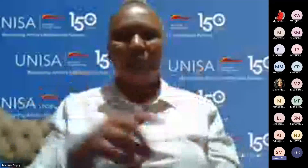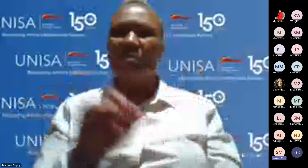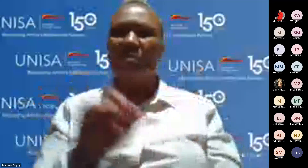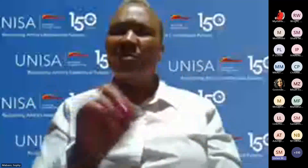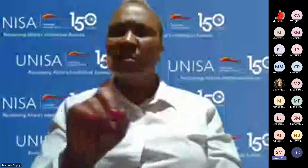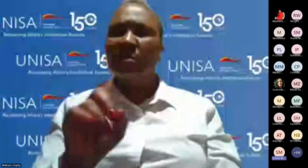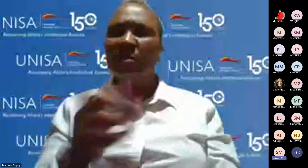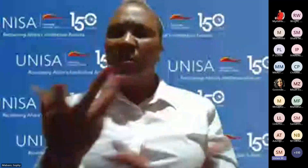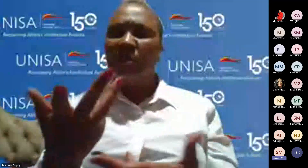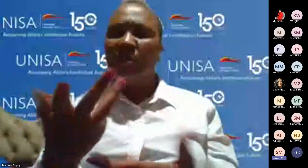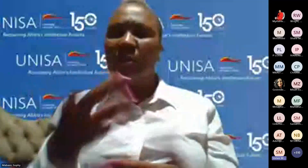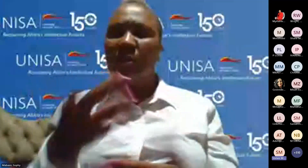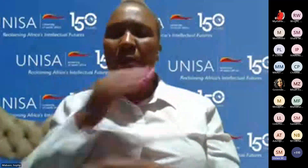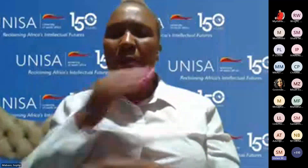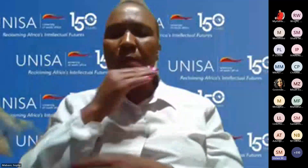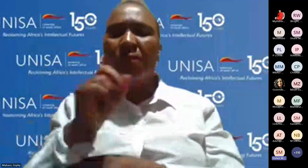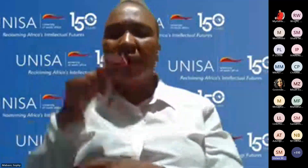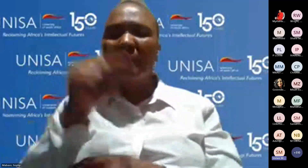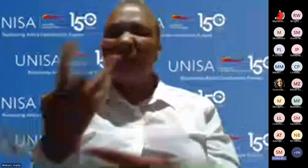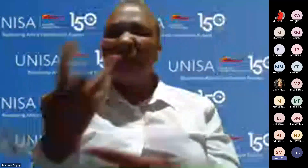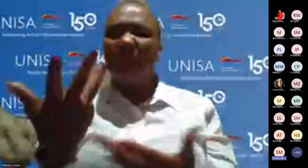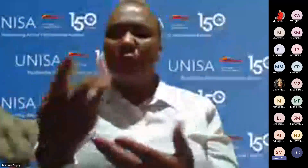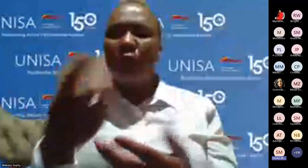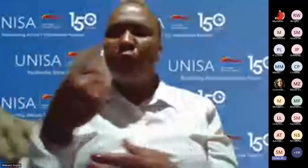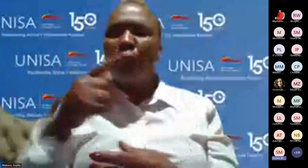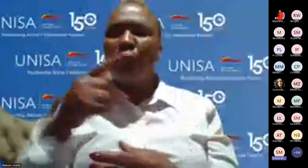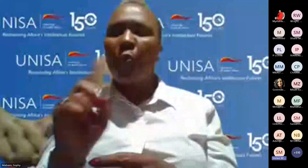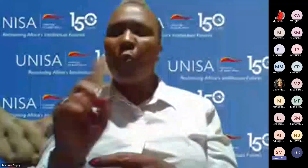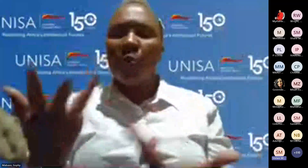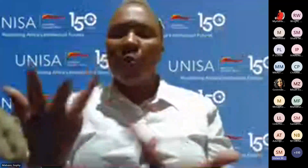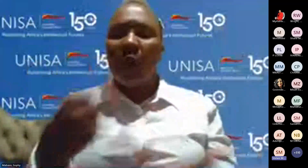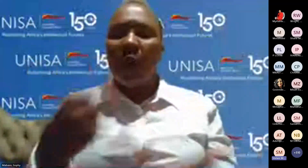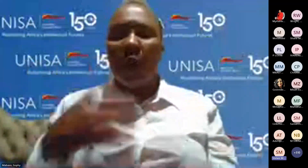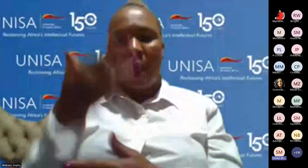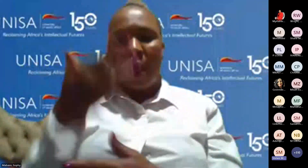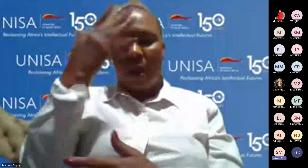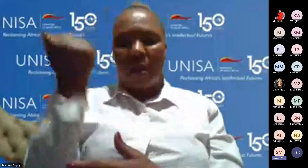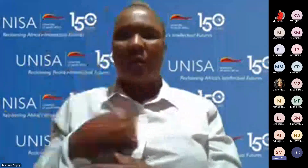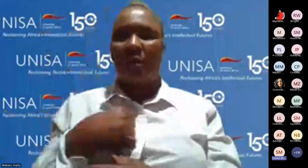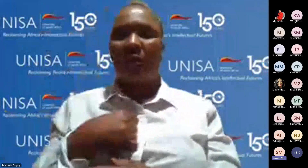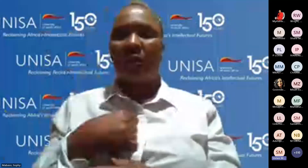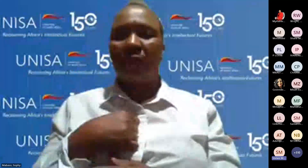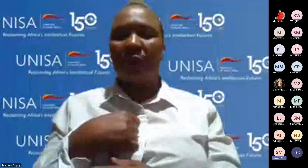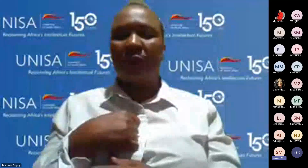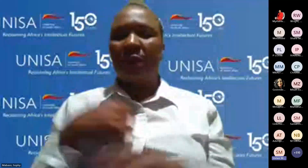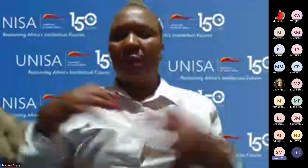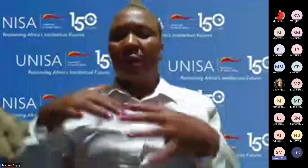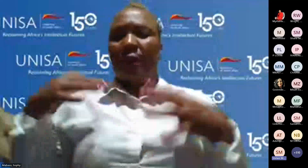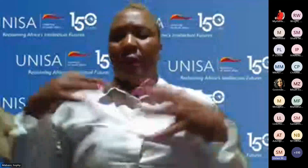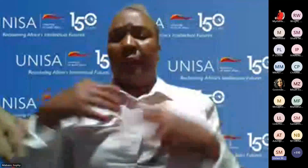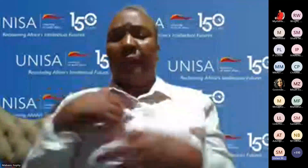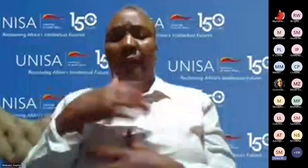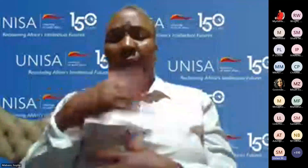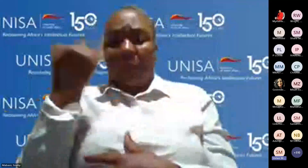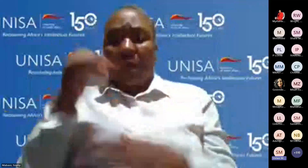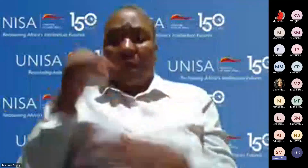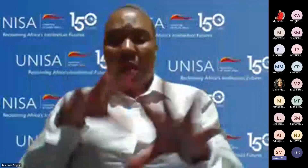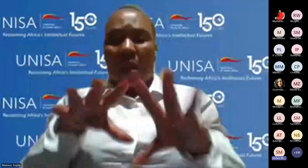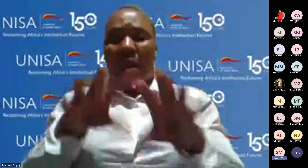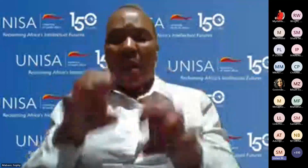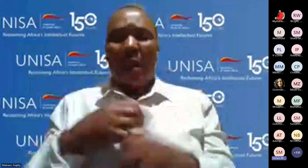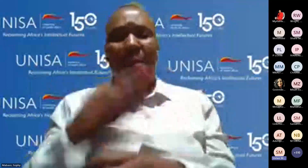it? What is the name of this Invigilator app? I'm just scared of the exams, and I don't know. Can you